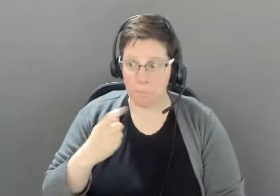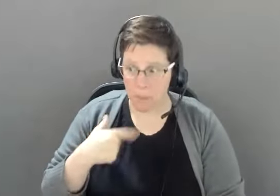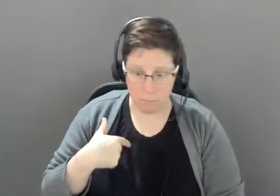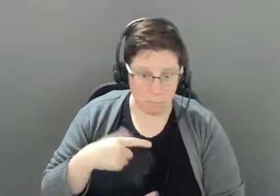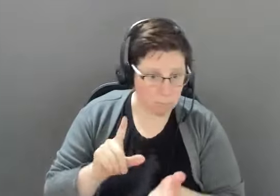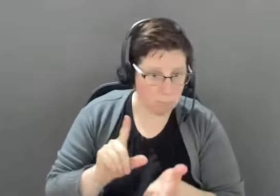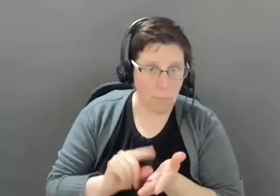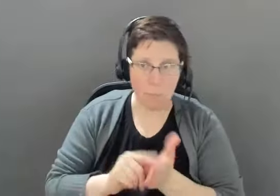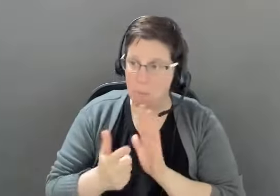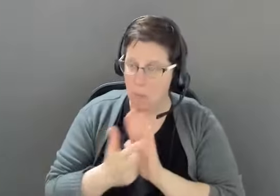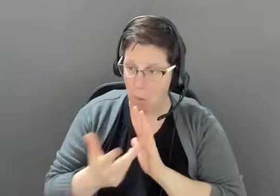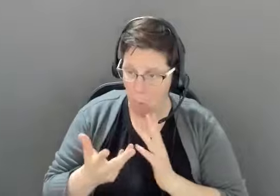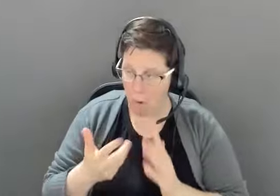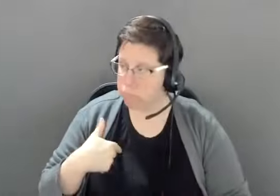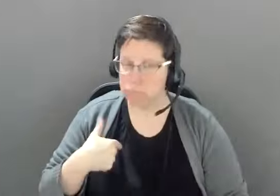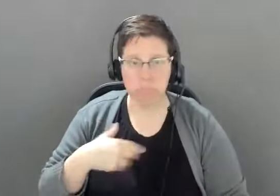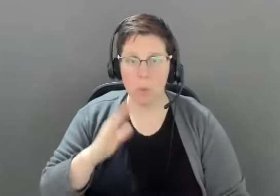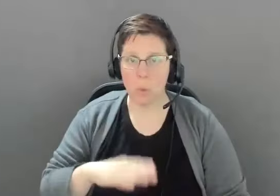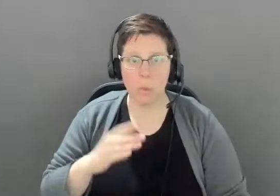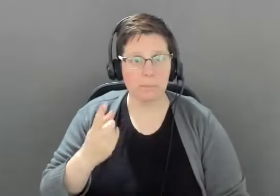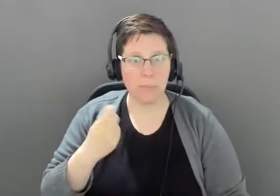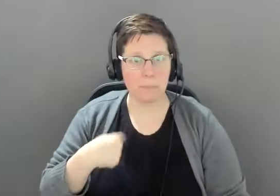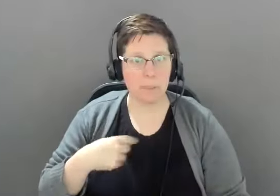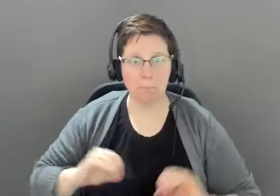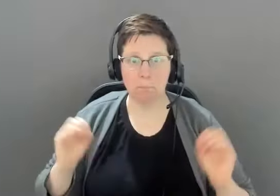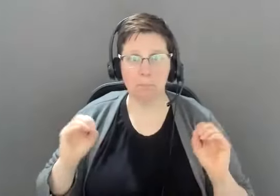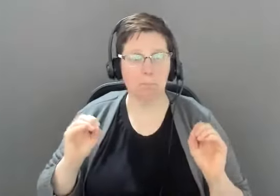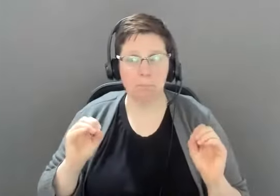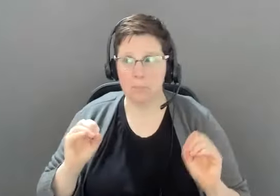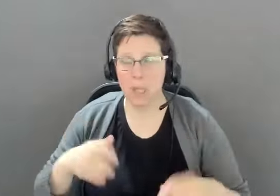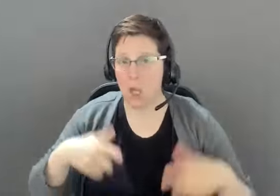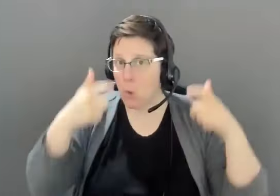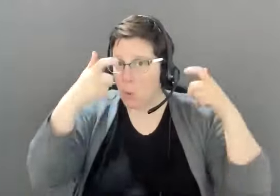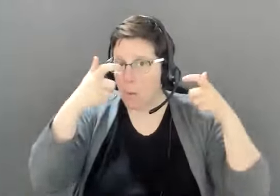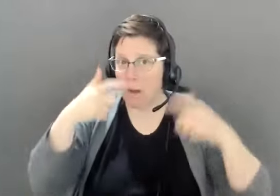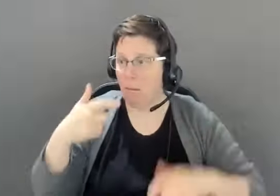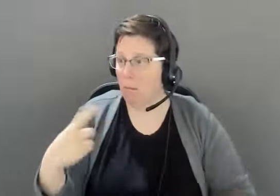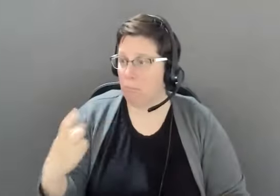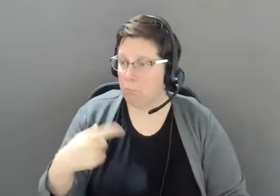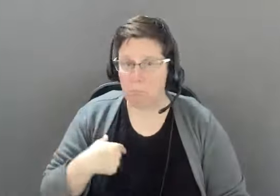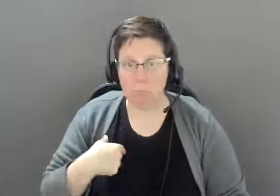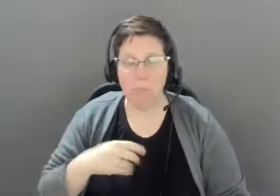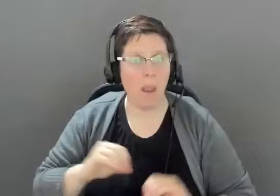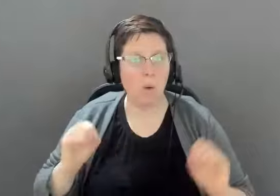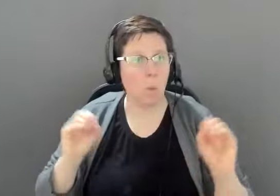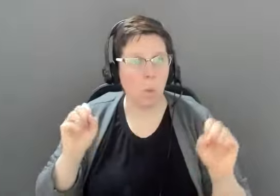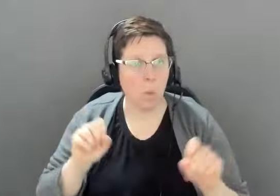of protection. No Crown attorney ever gave me an opportunity to indicate